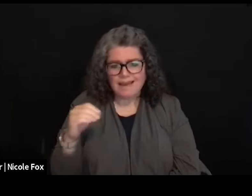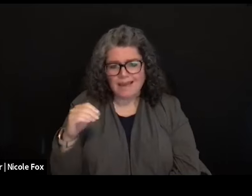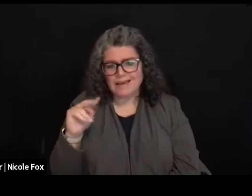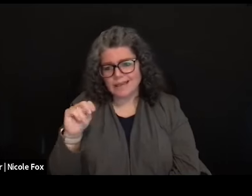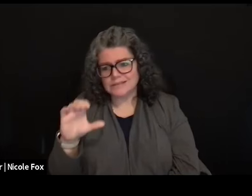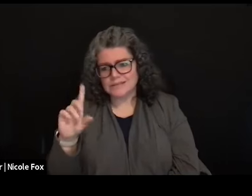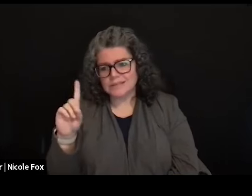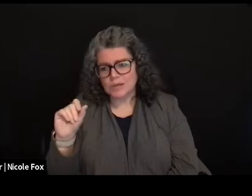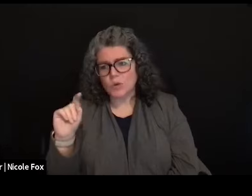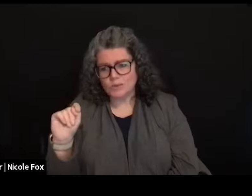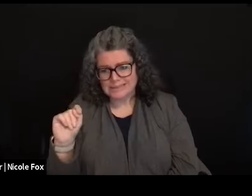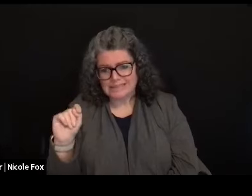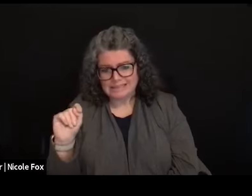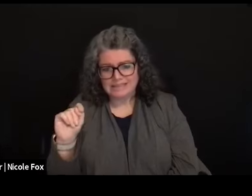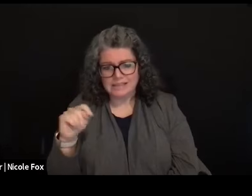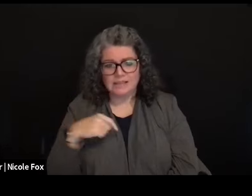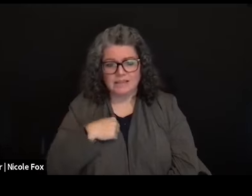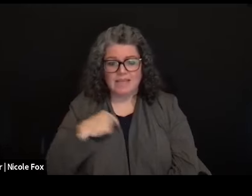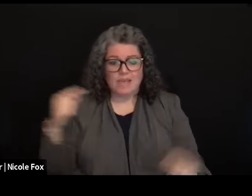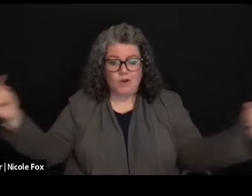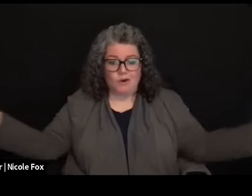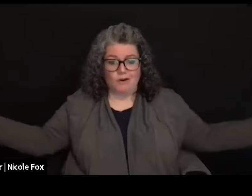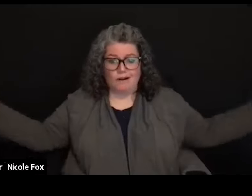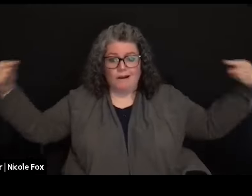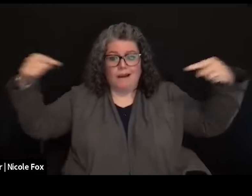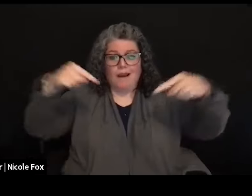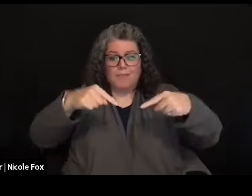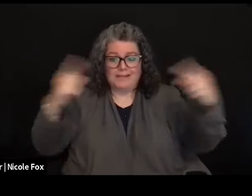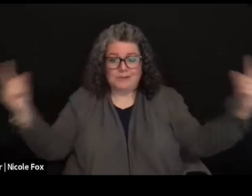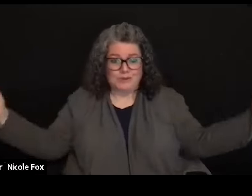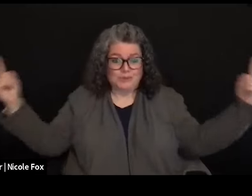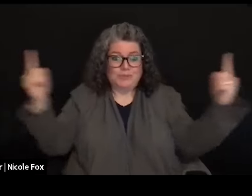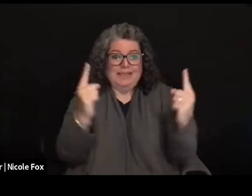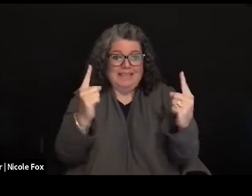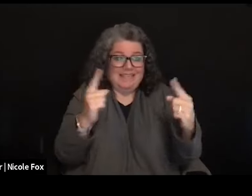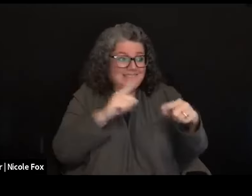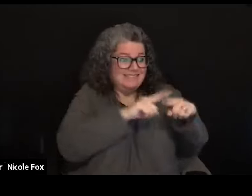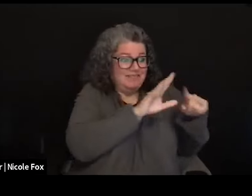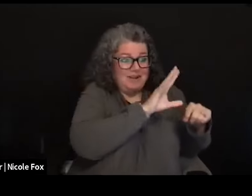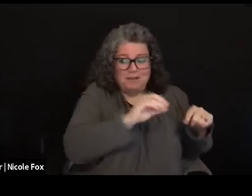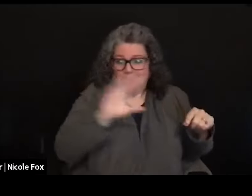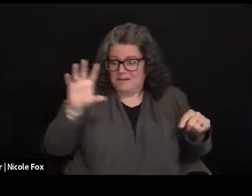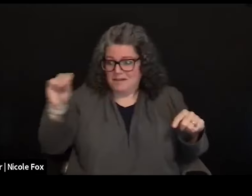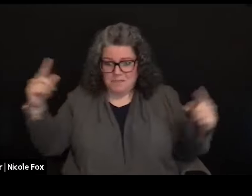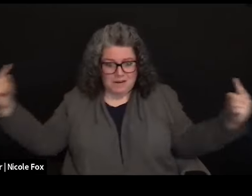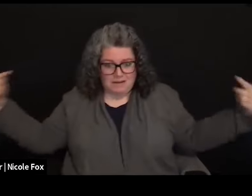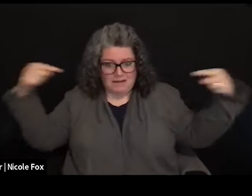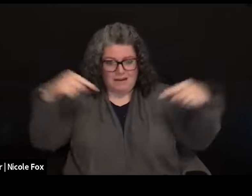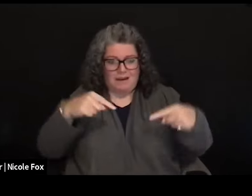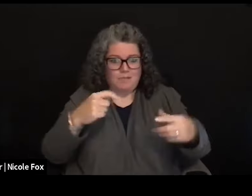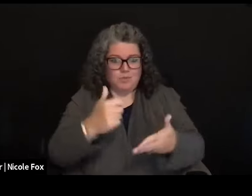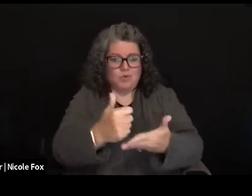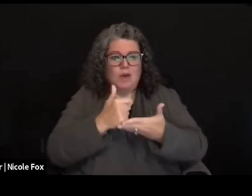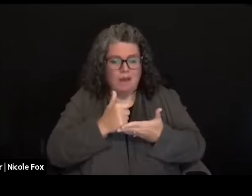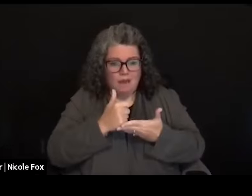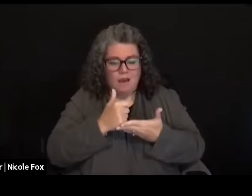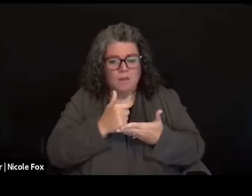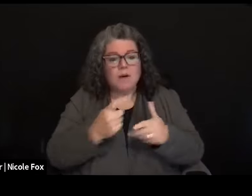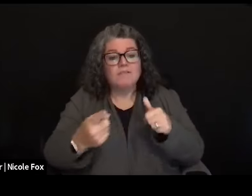are coming from the opposite direction to meet us. So again, everybody's mobilized. We're focused on the major transmission lines